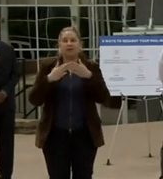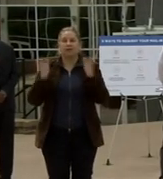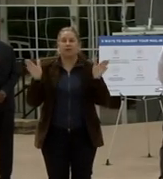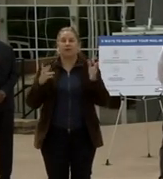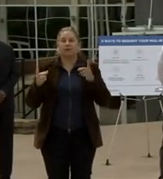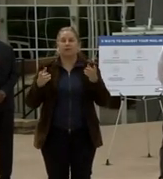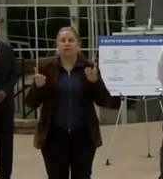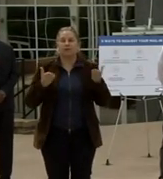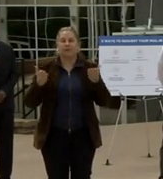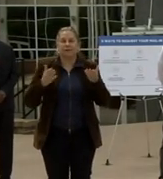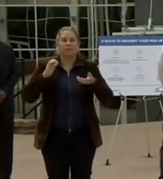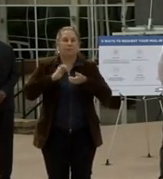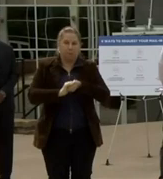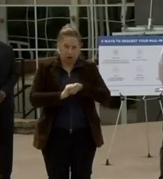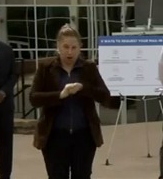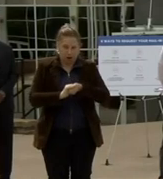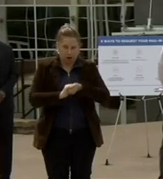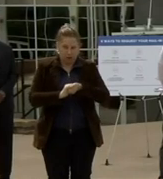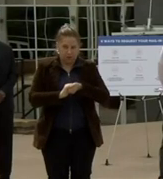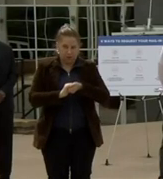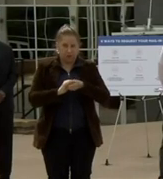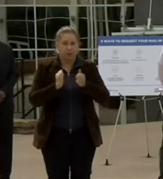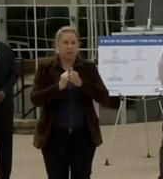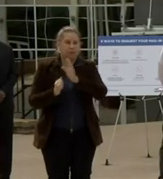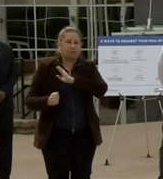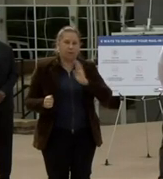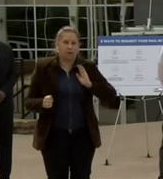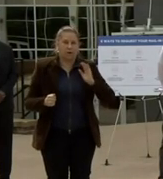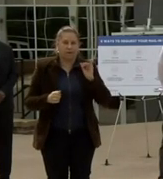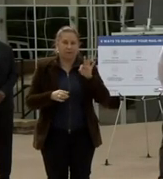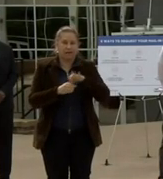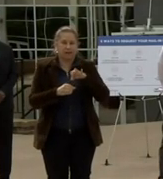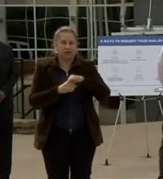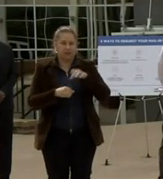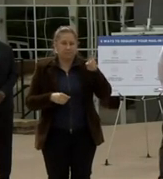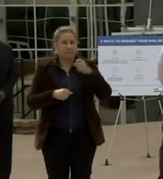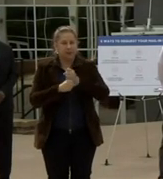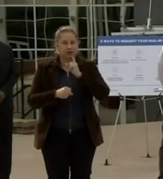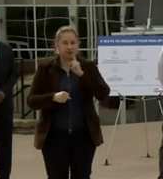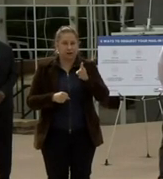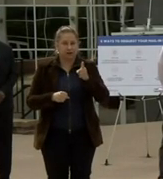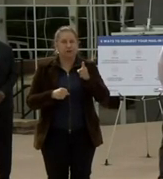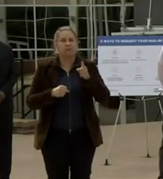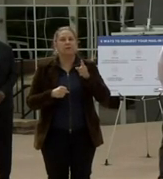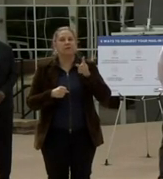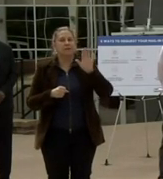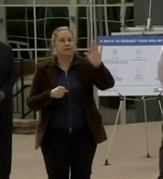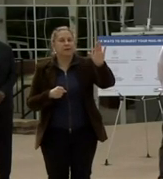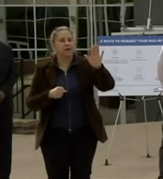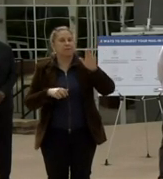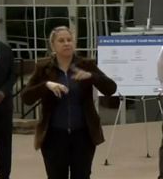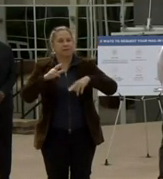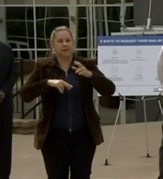board and this executive director on making sure we can support their